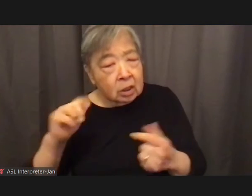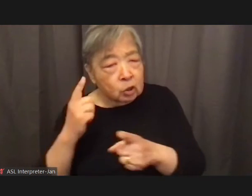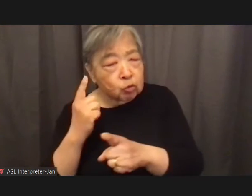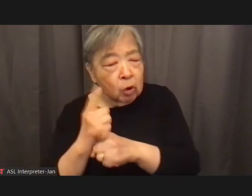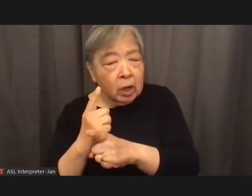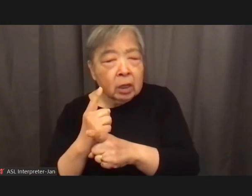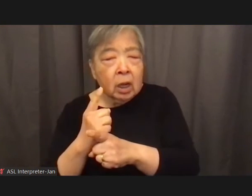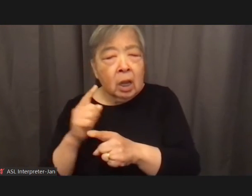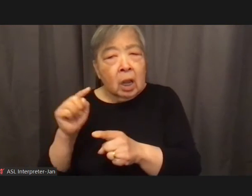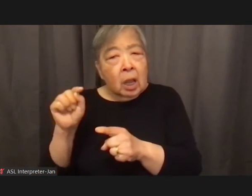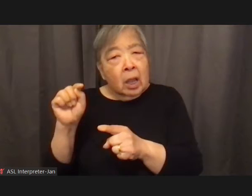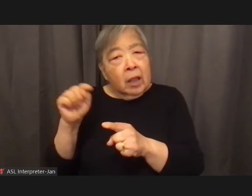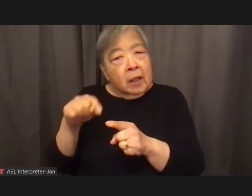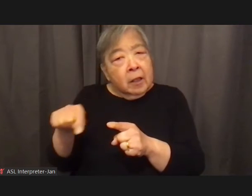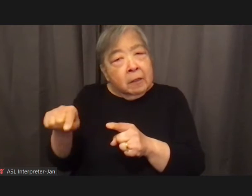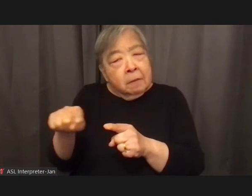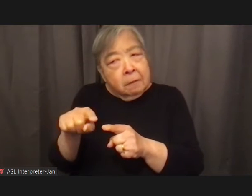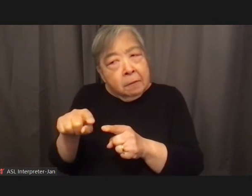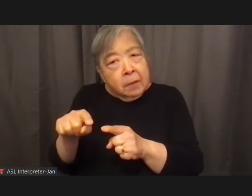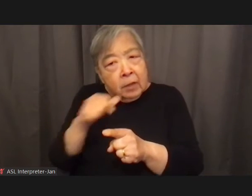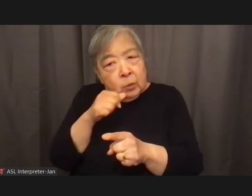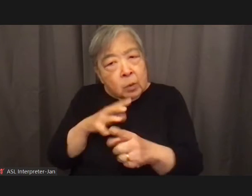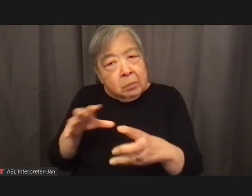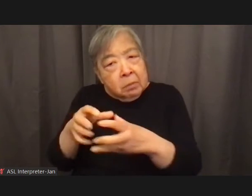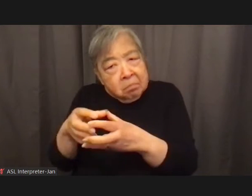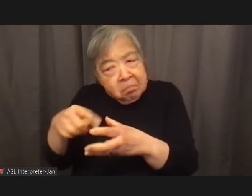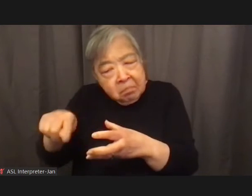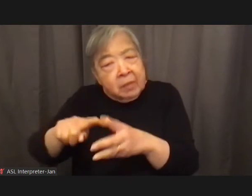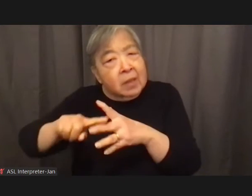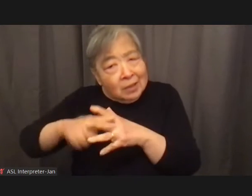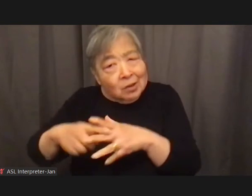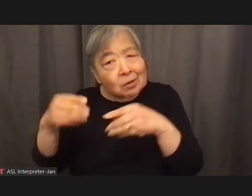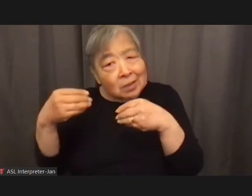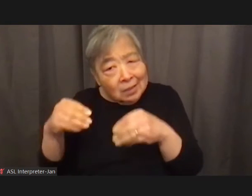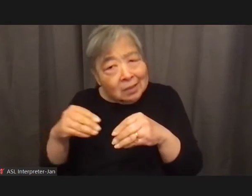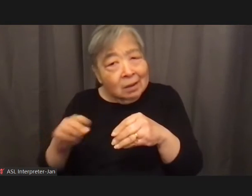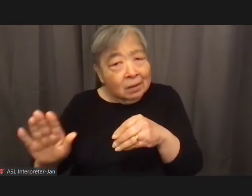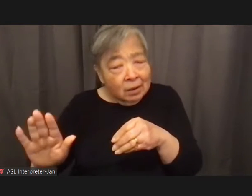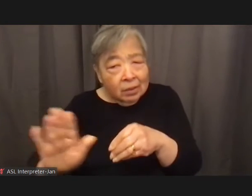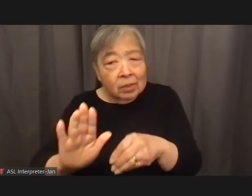that they started selling their